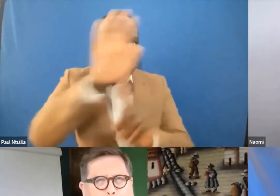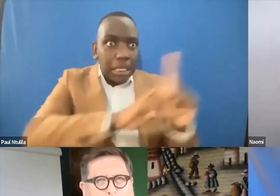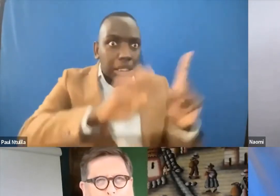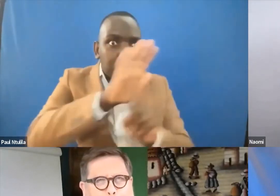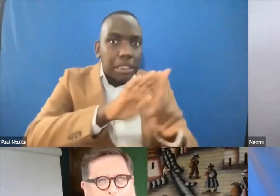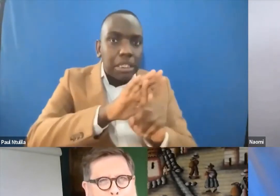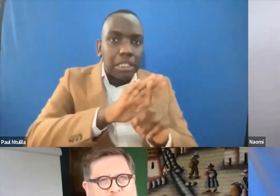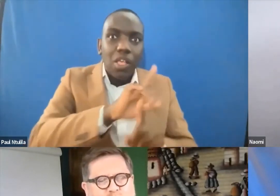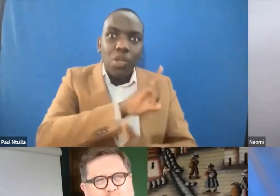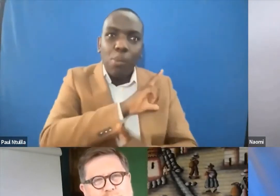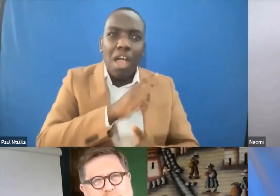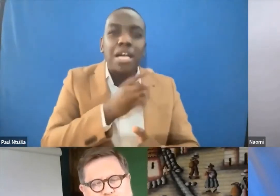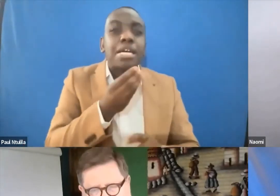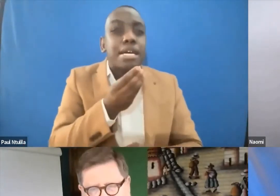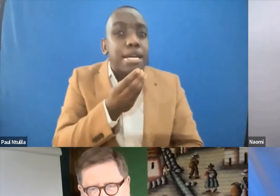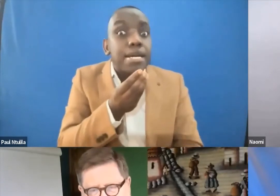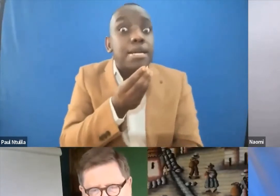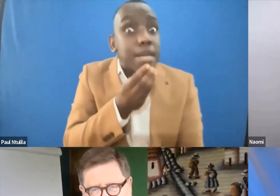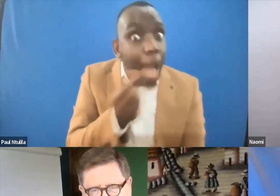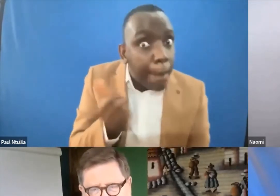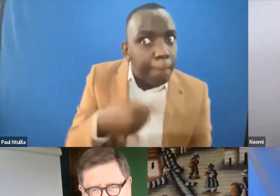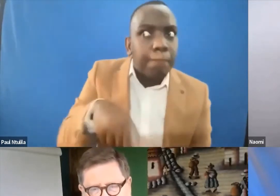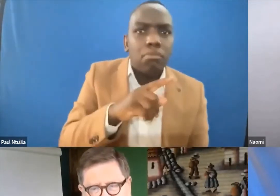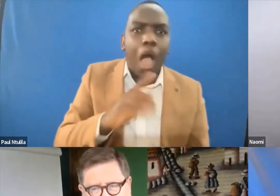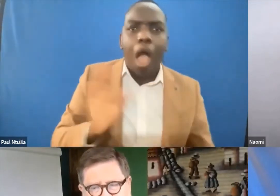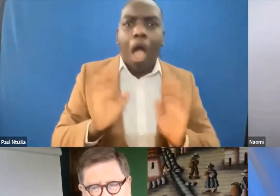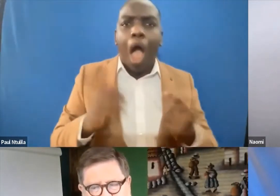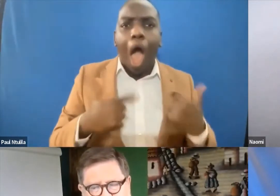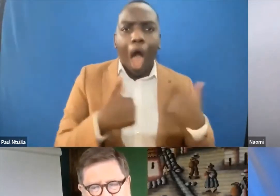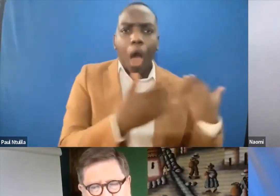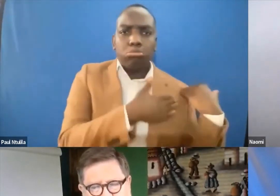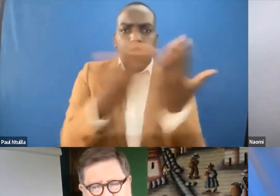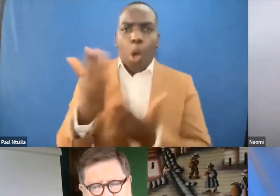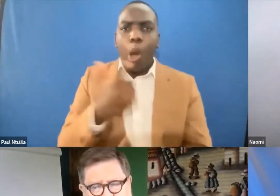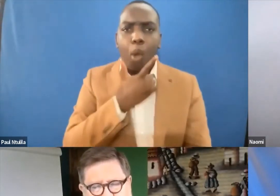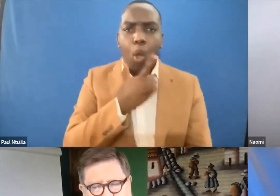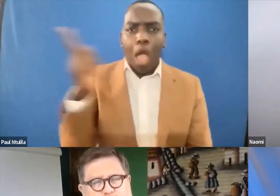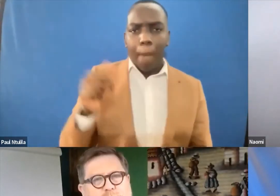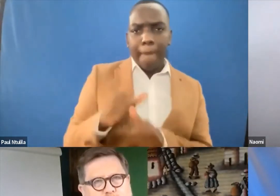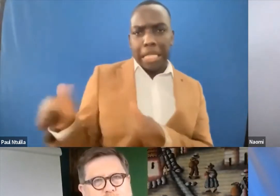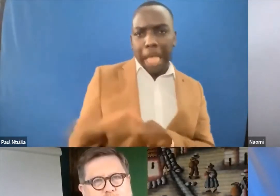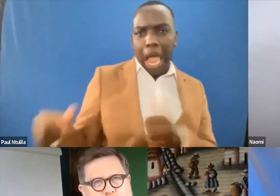within the community. And in the UK,